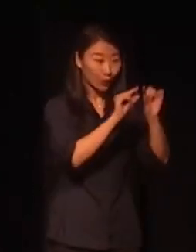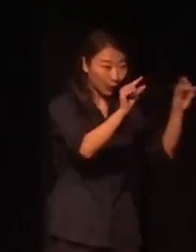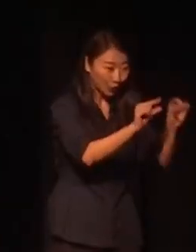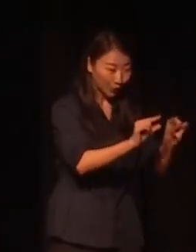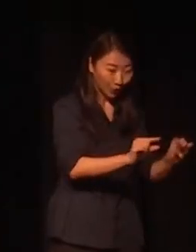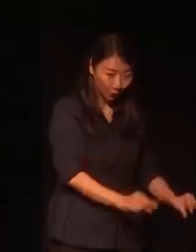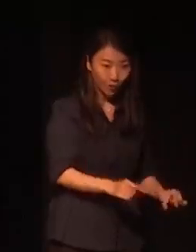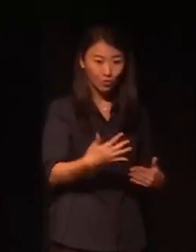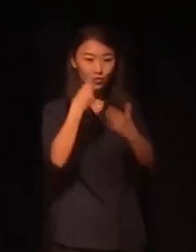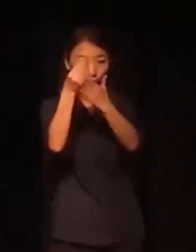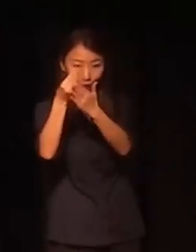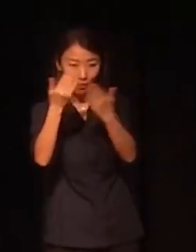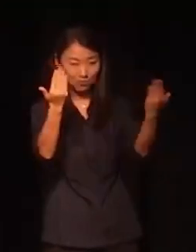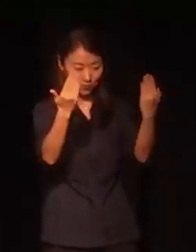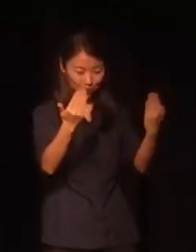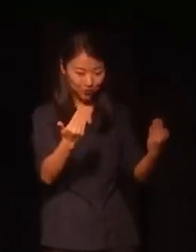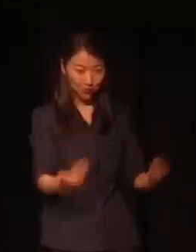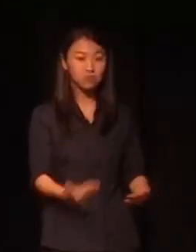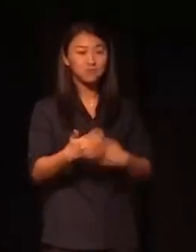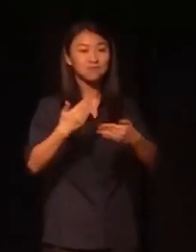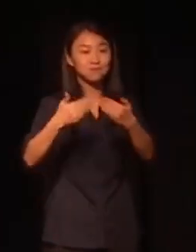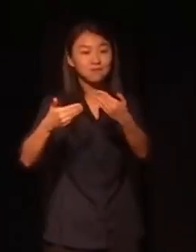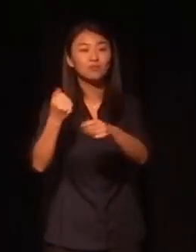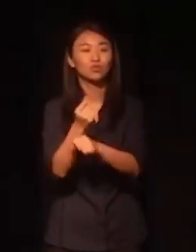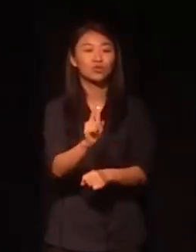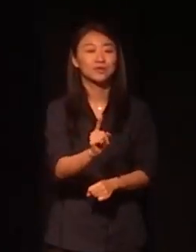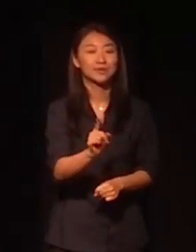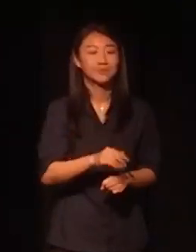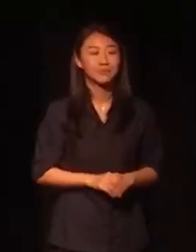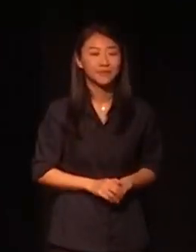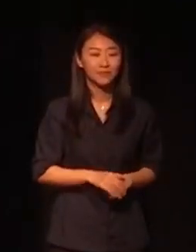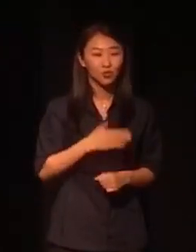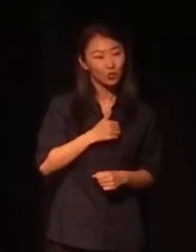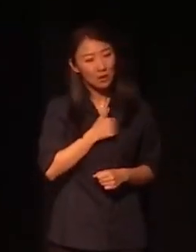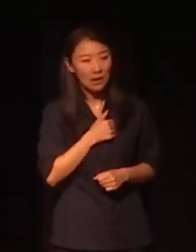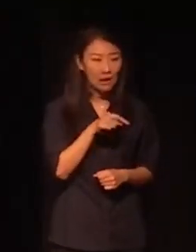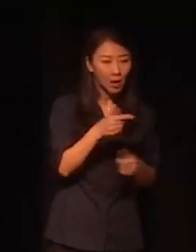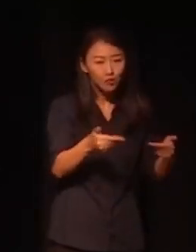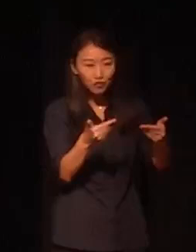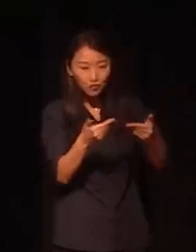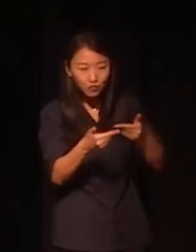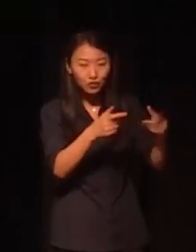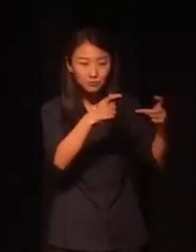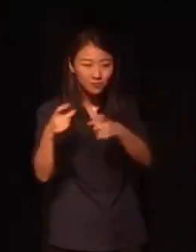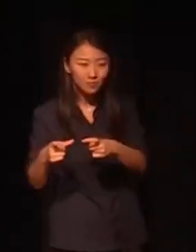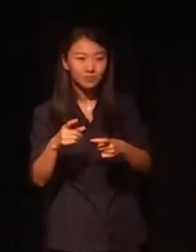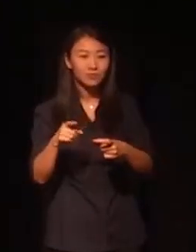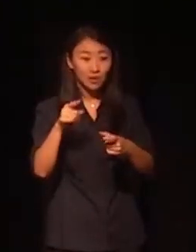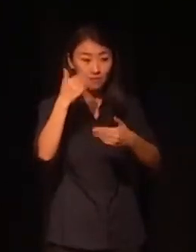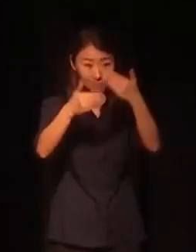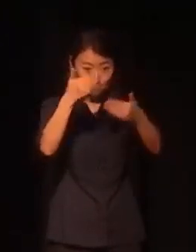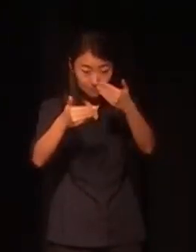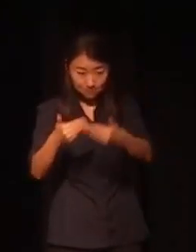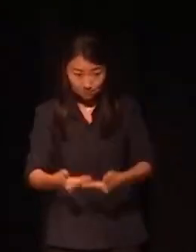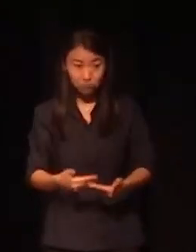sentence the procedure of preparing a dish would be completed in